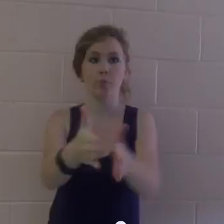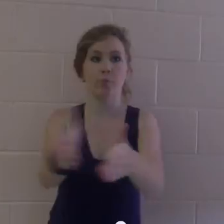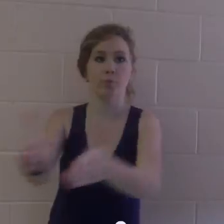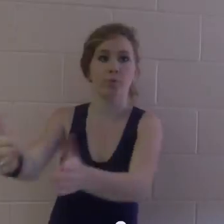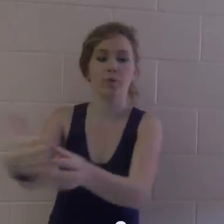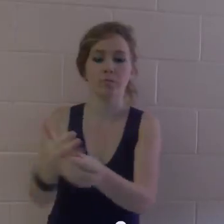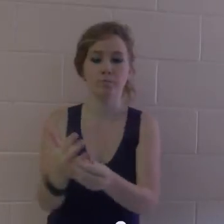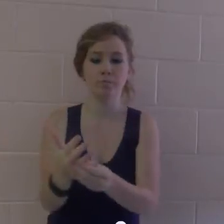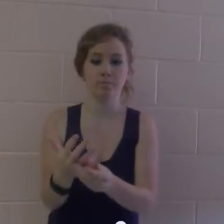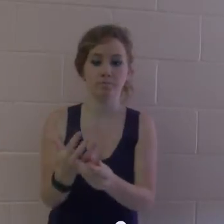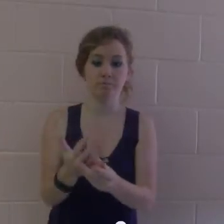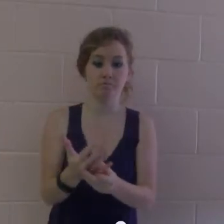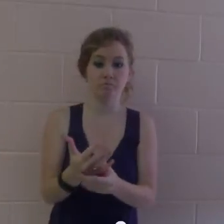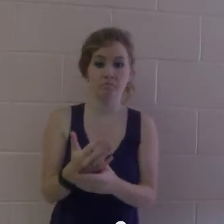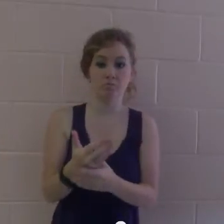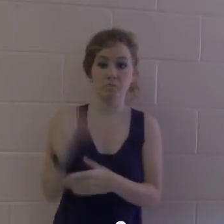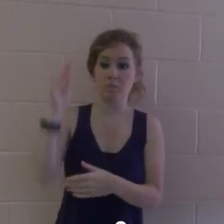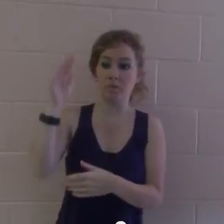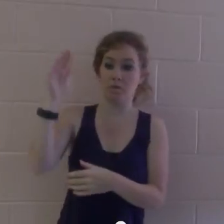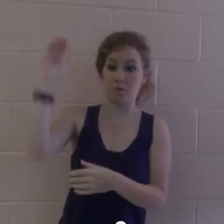Trees and waterways.